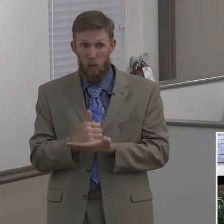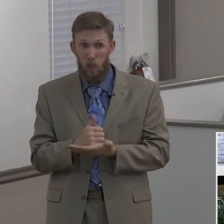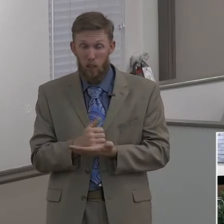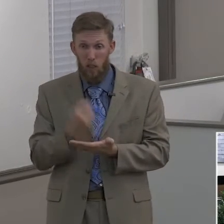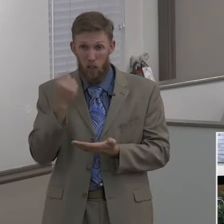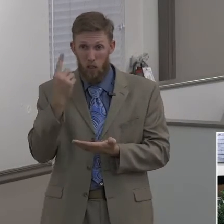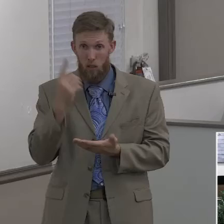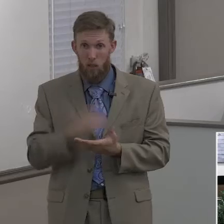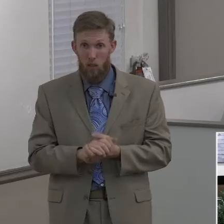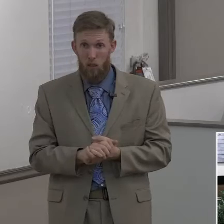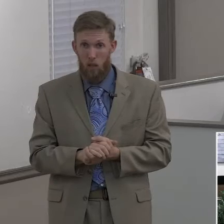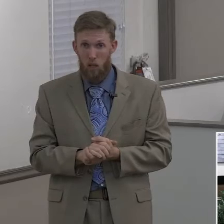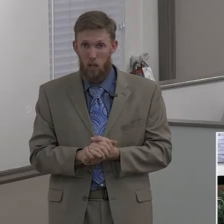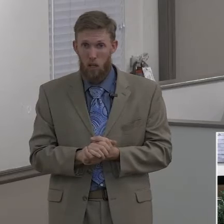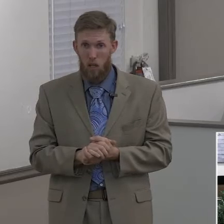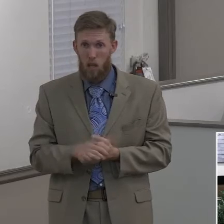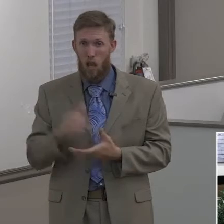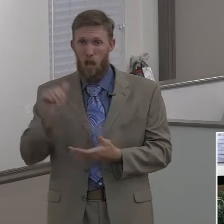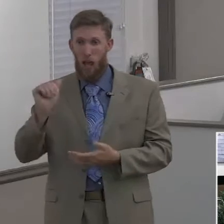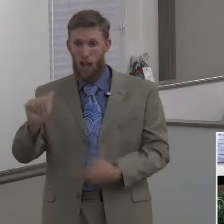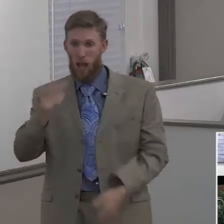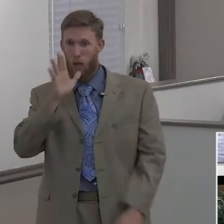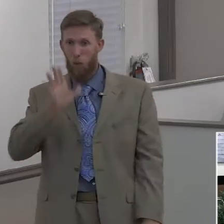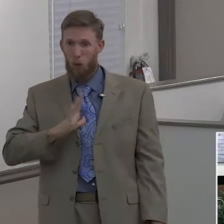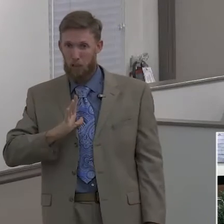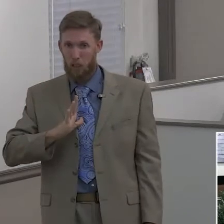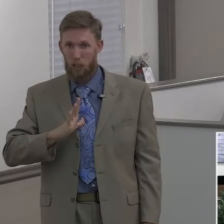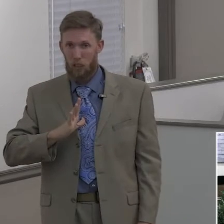Amen? Hey, woman?